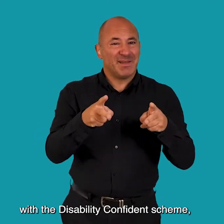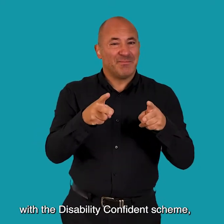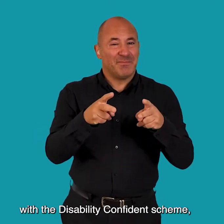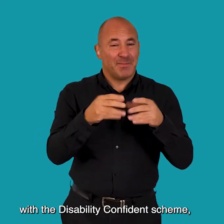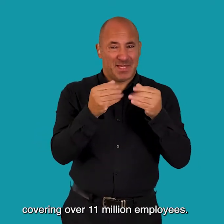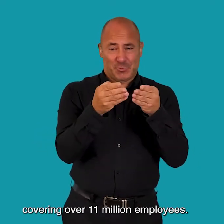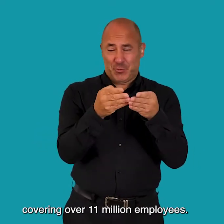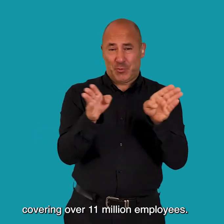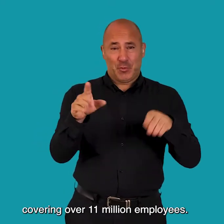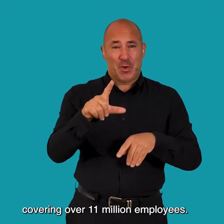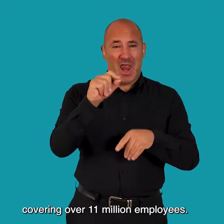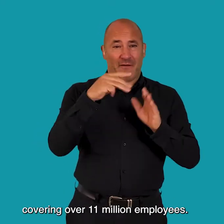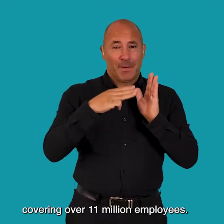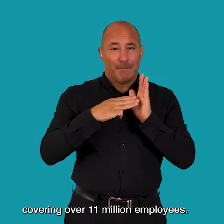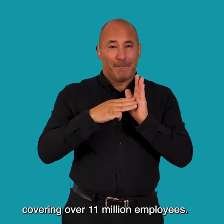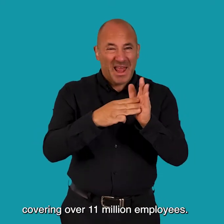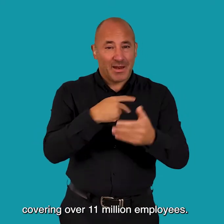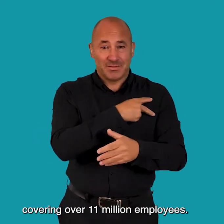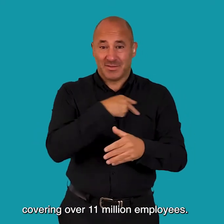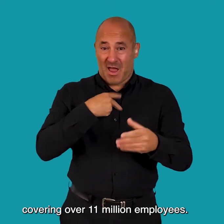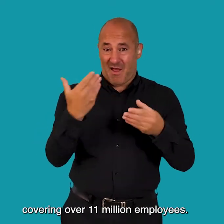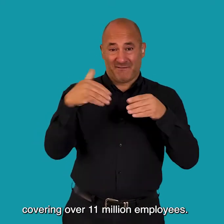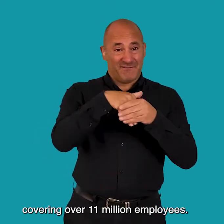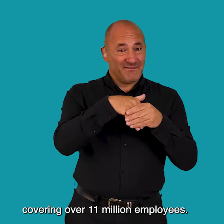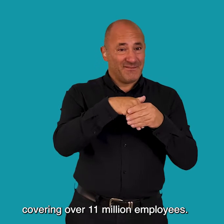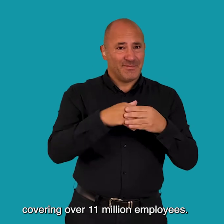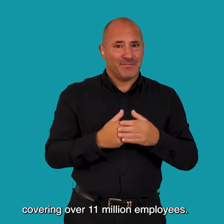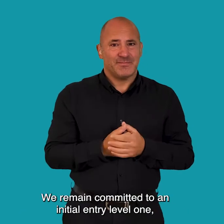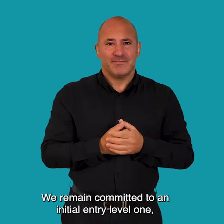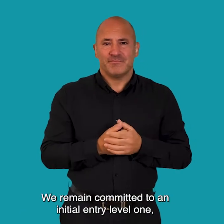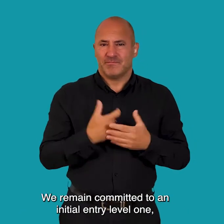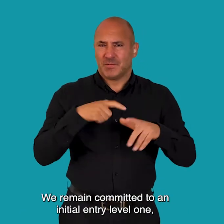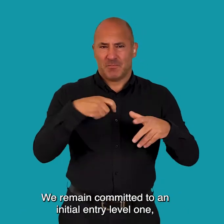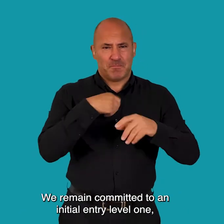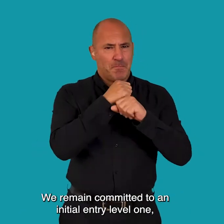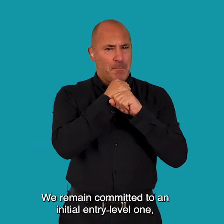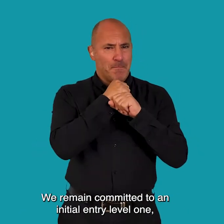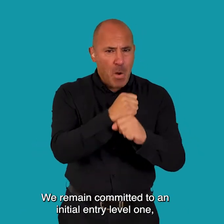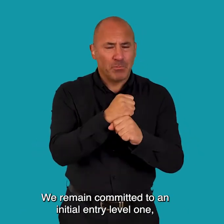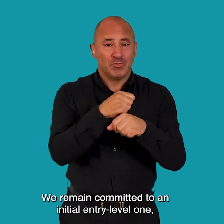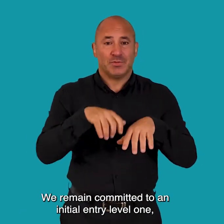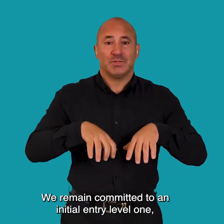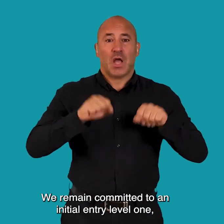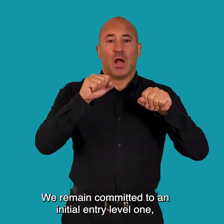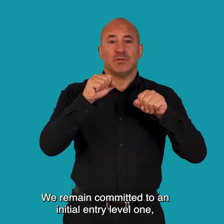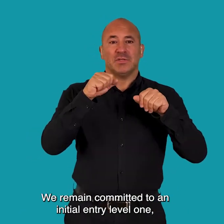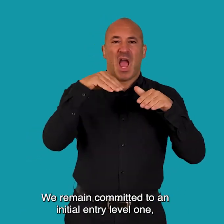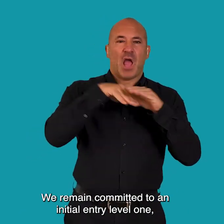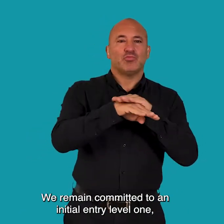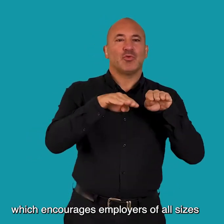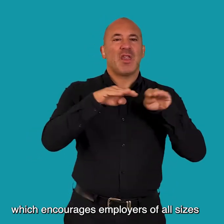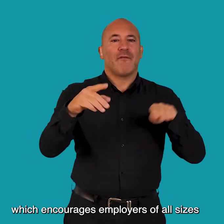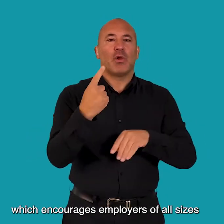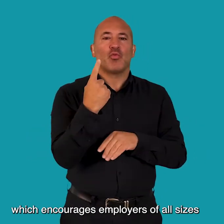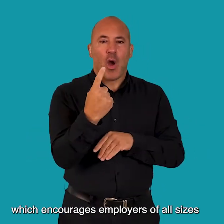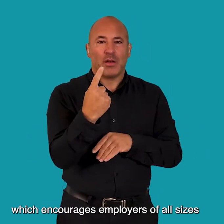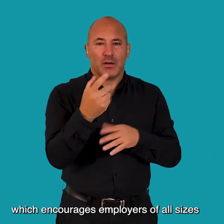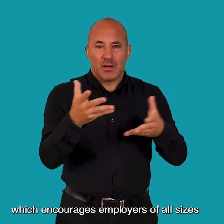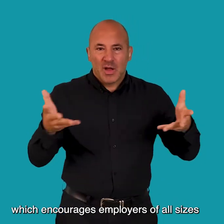Scheme, covering over 11 million employees. We remain committed to an initial entry level 1, which encourages employers